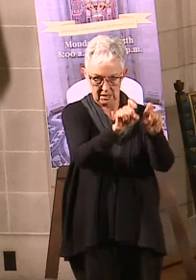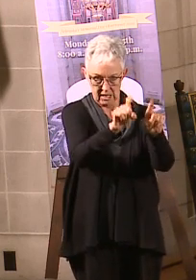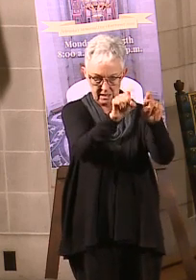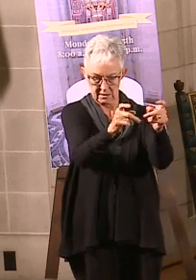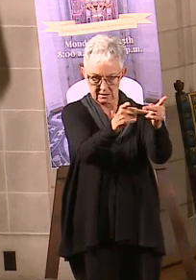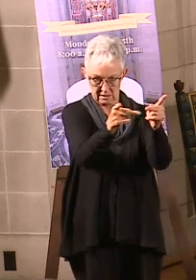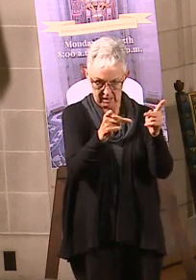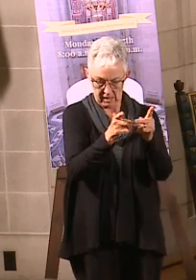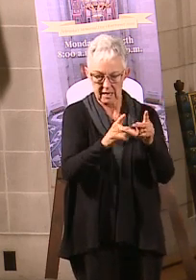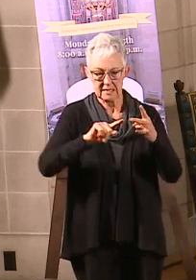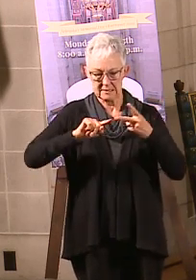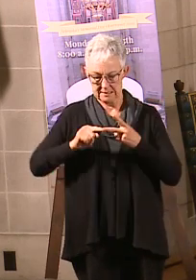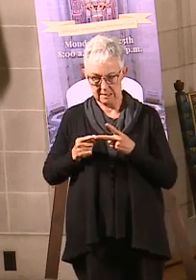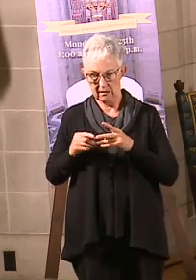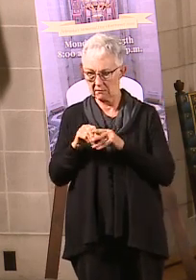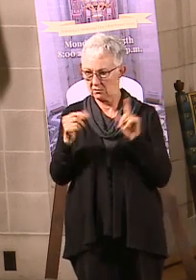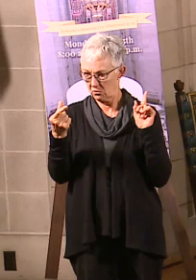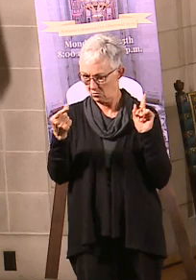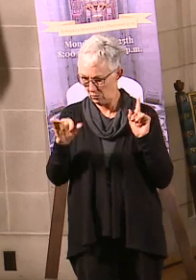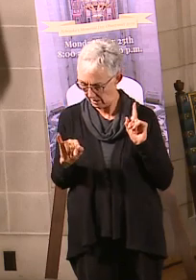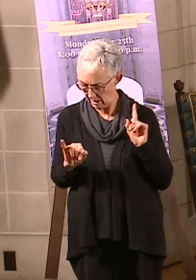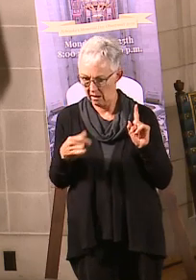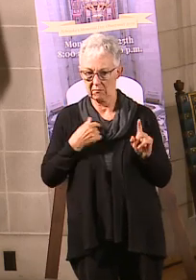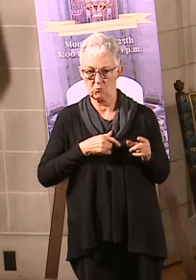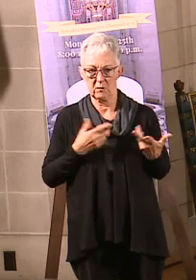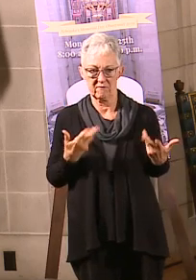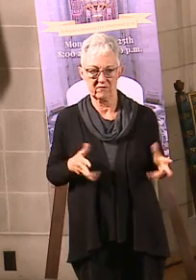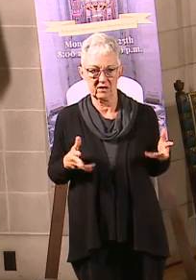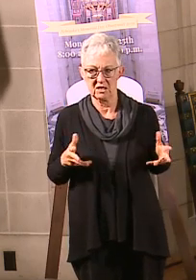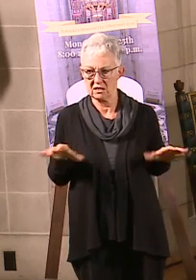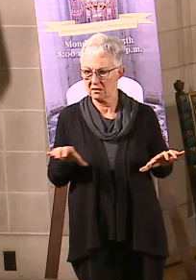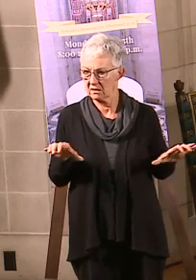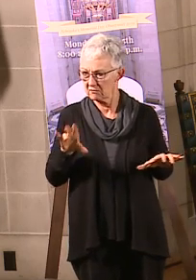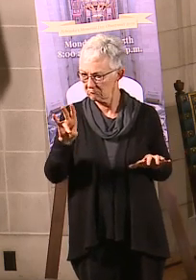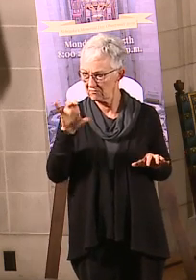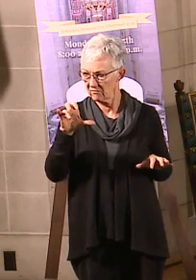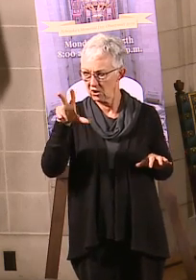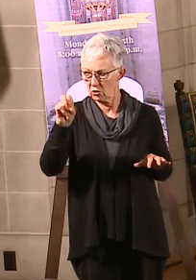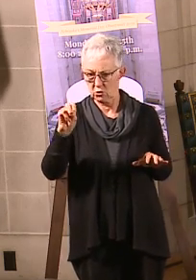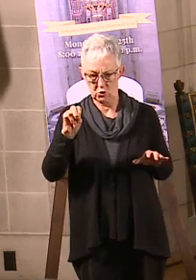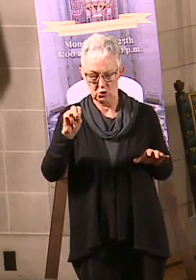We have done 730 tests through yesterday.